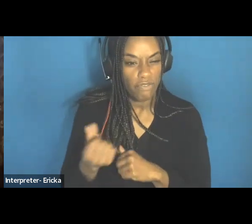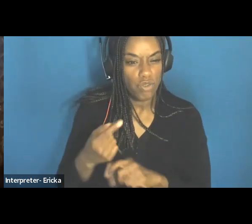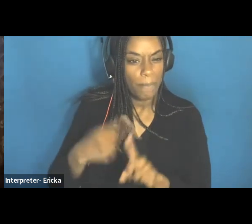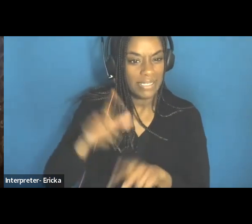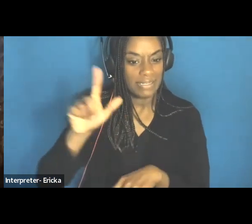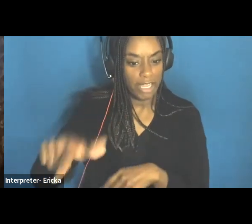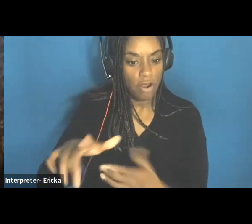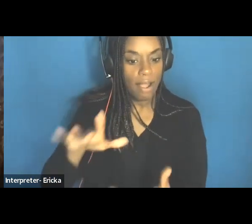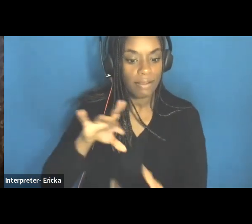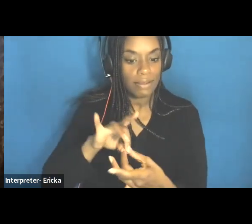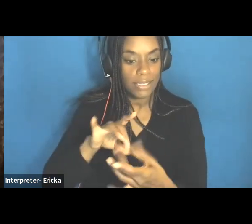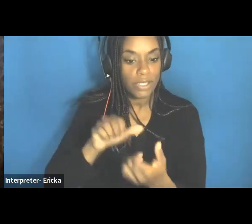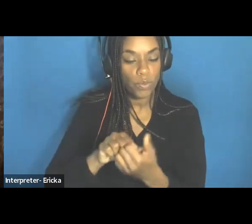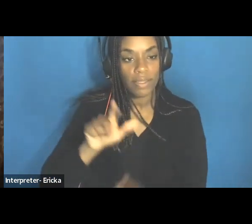Philadelphia.